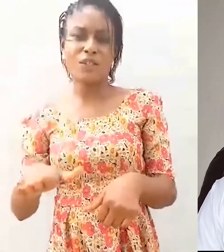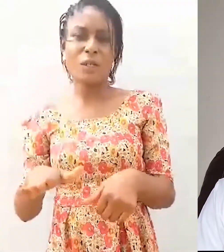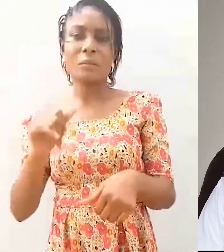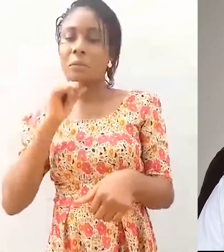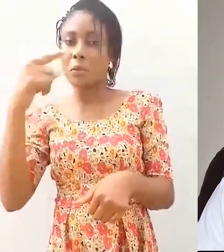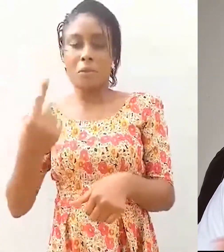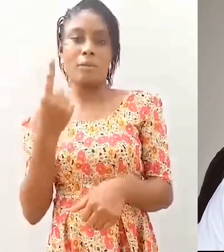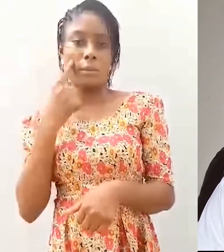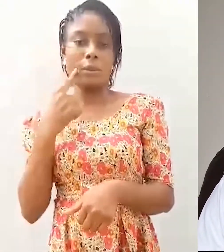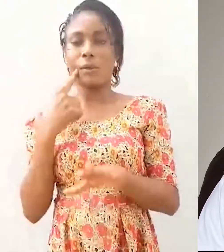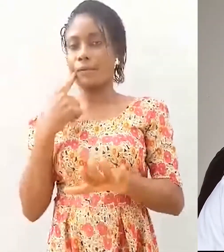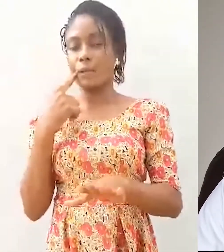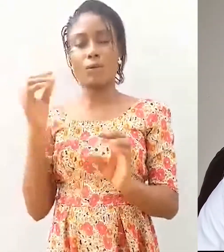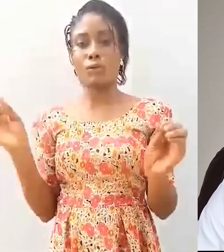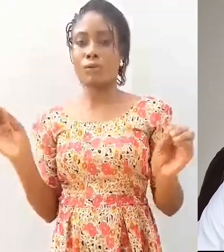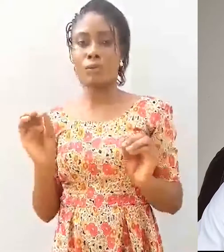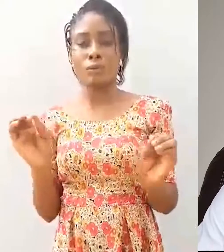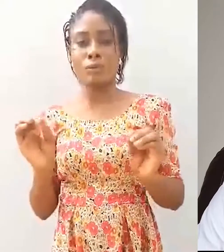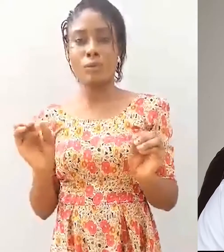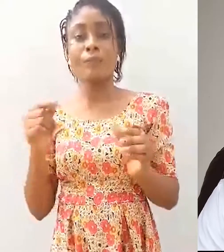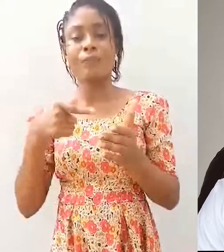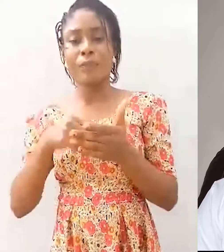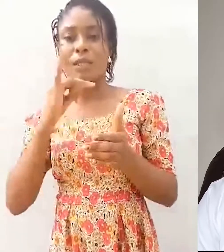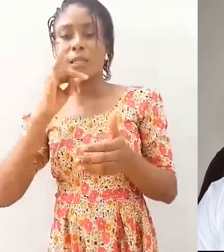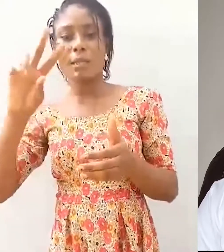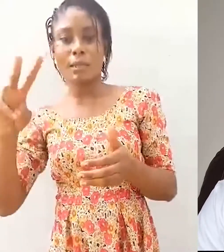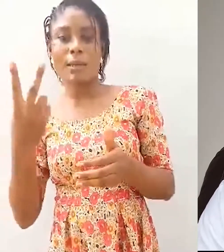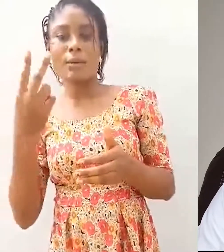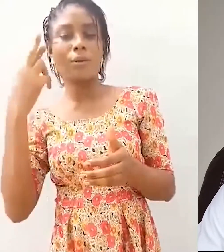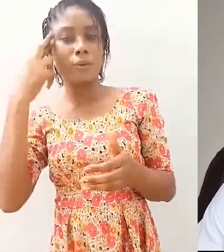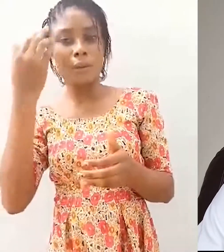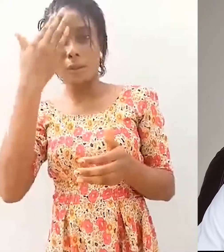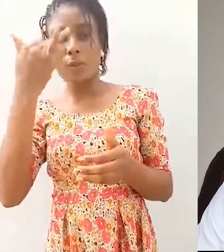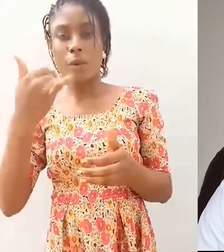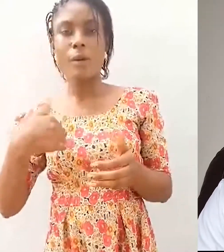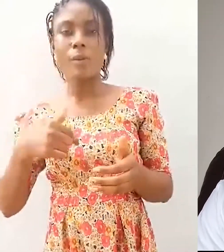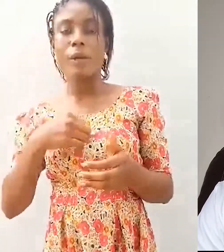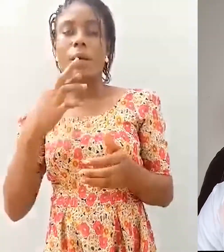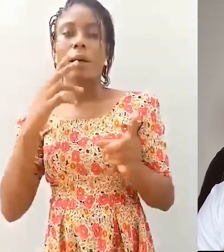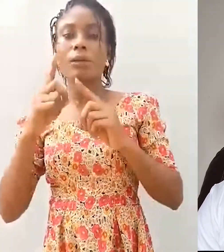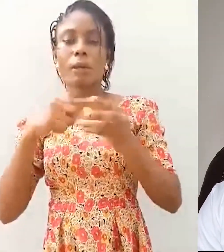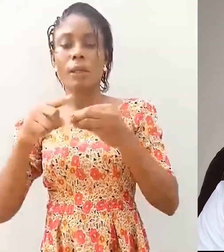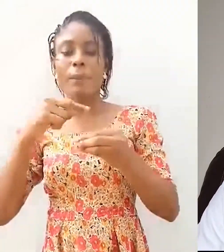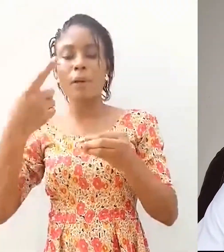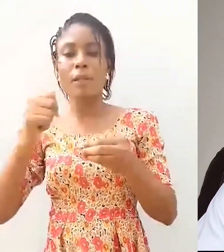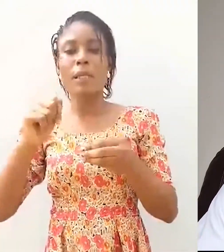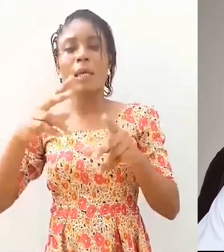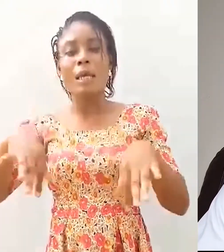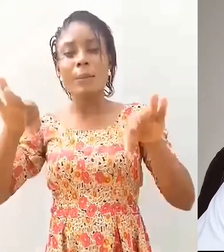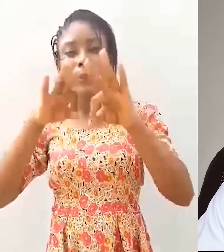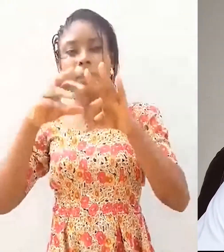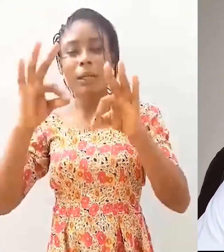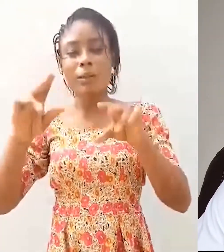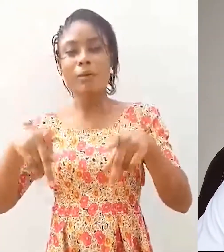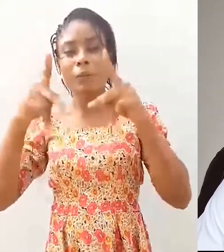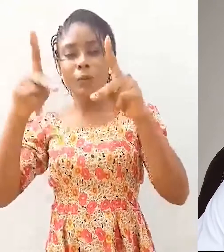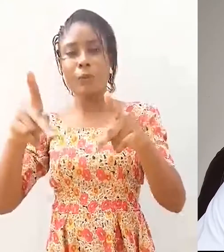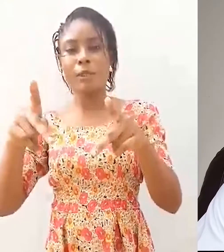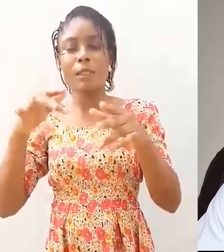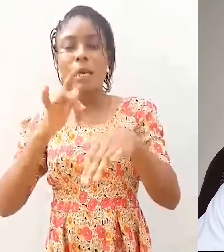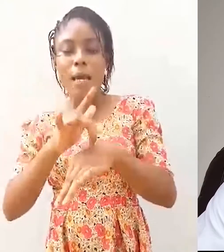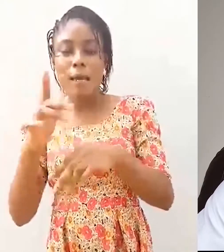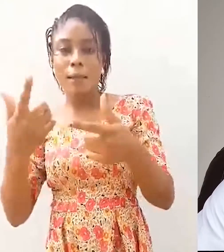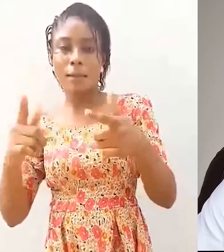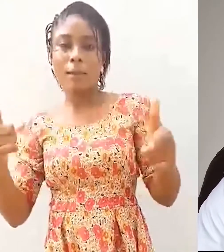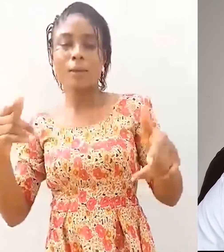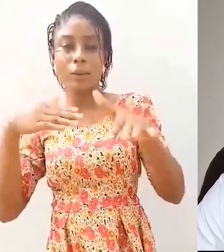of learning. It can impact any child. It's not just about the deaf children alone. And so this is the second reason we are talking